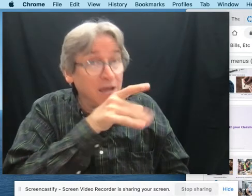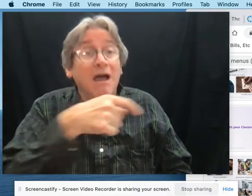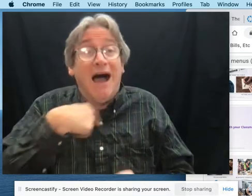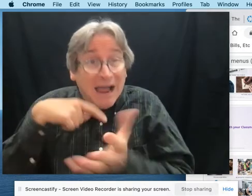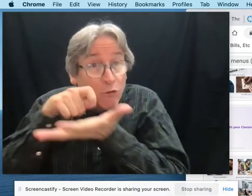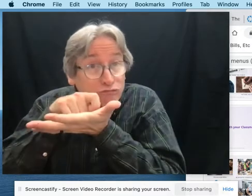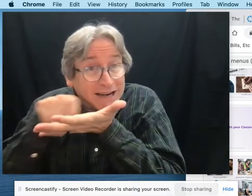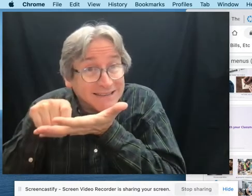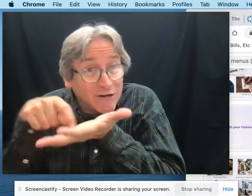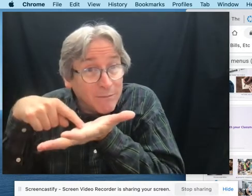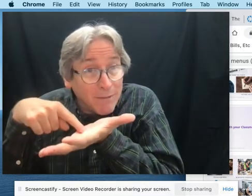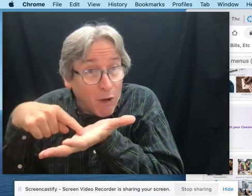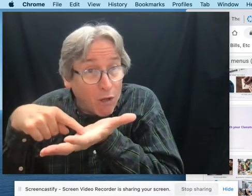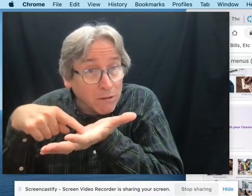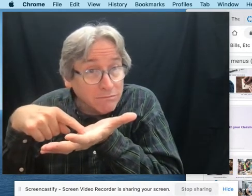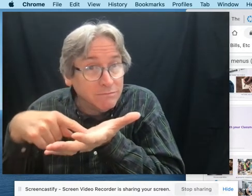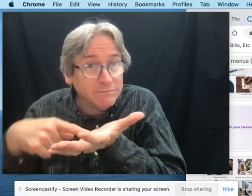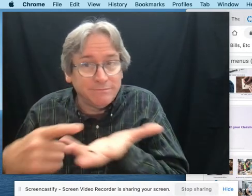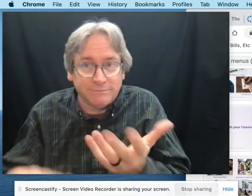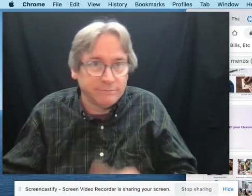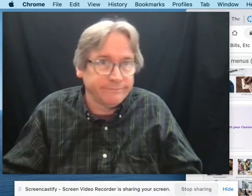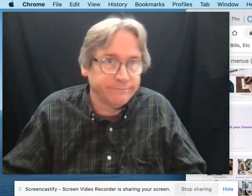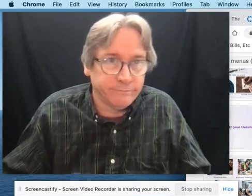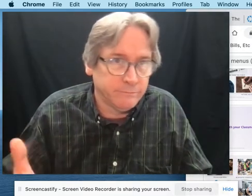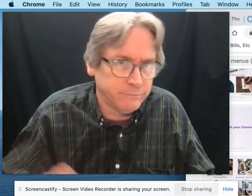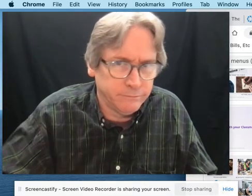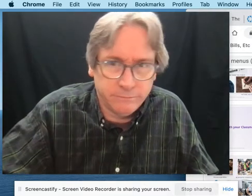say, I will write it down in my palm.